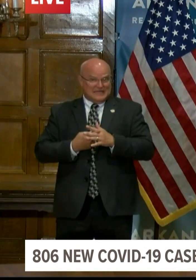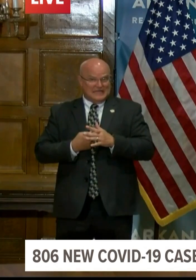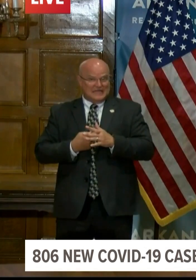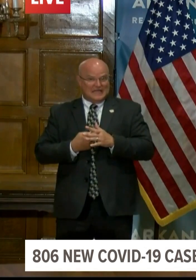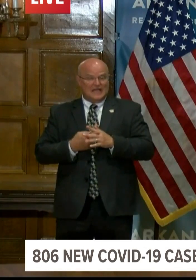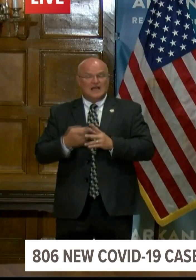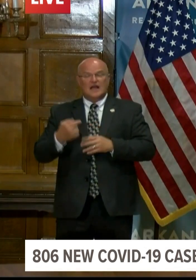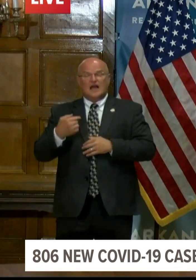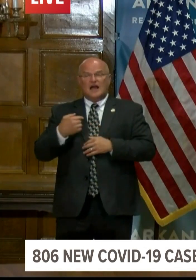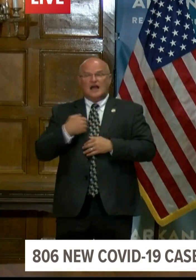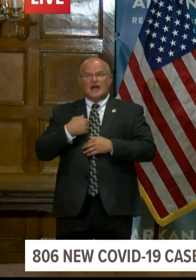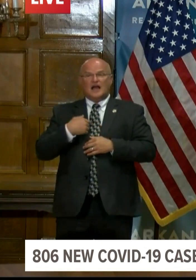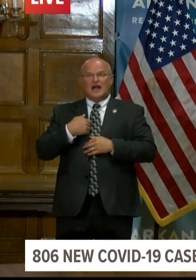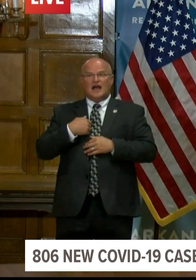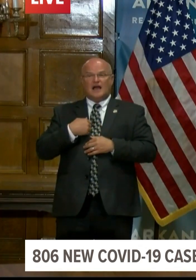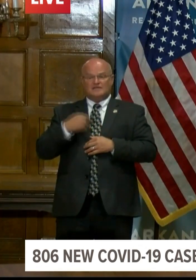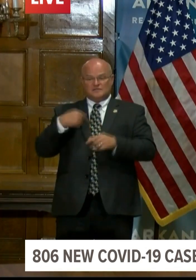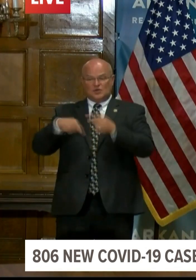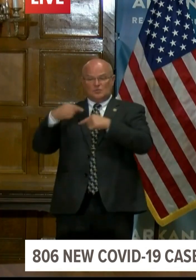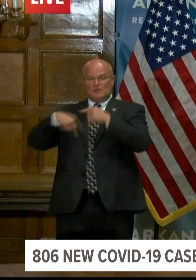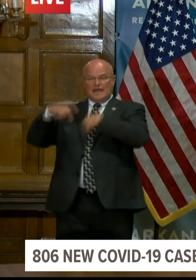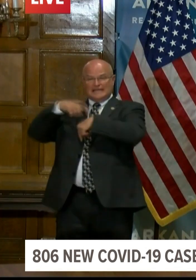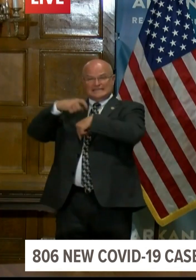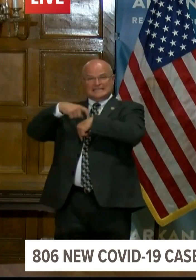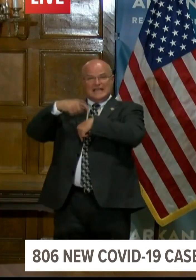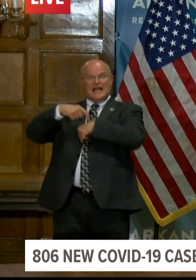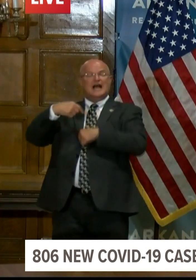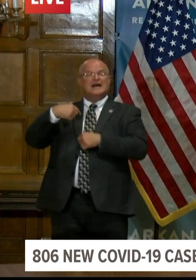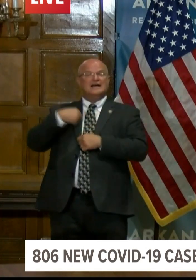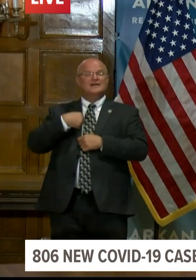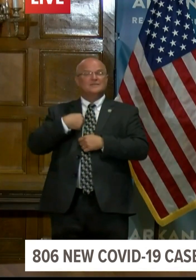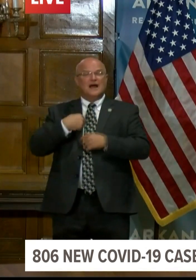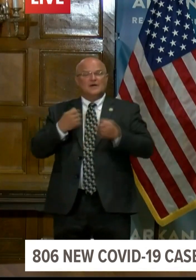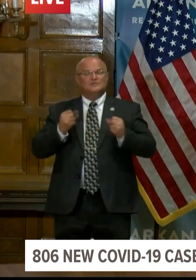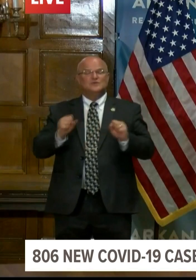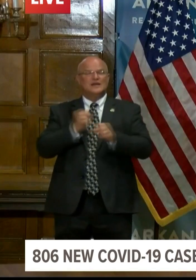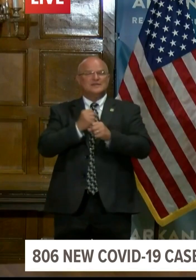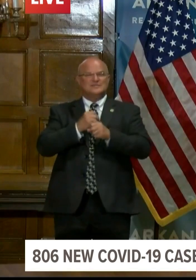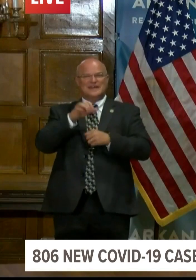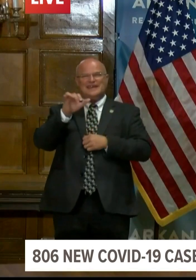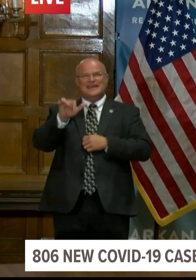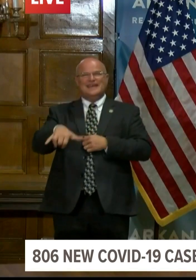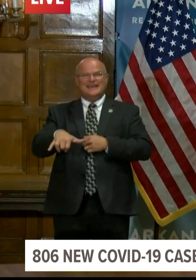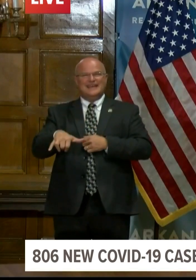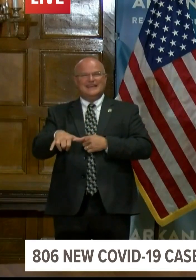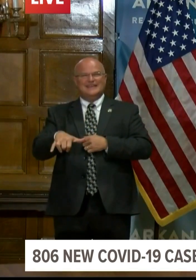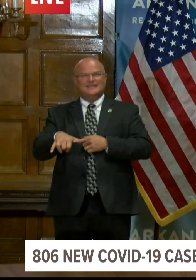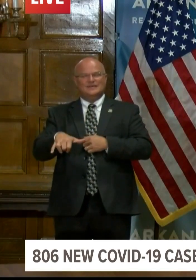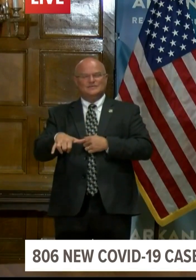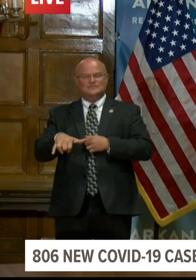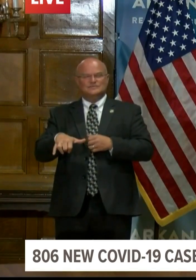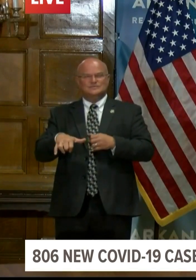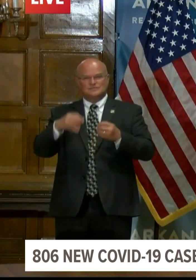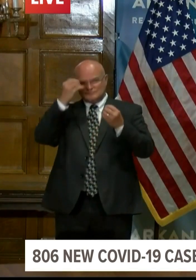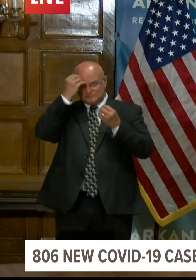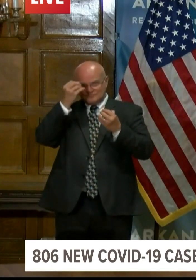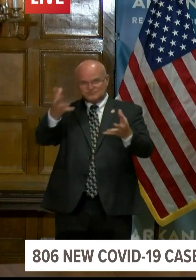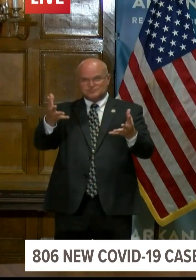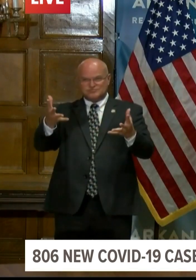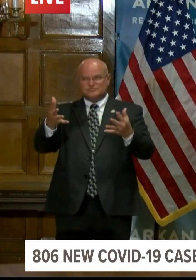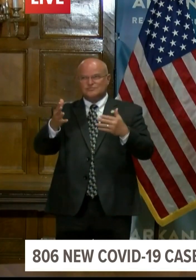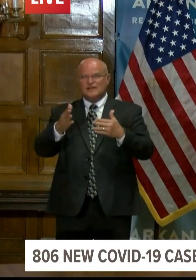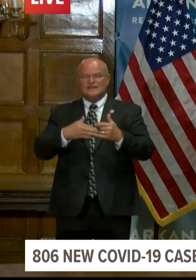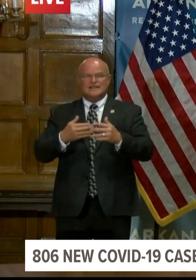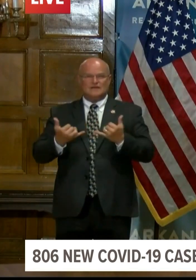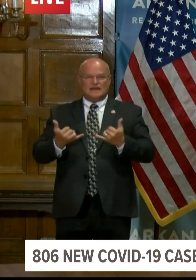this. If I were to go back in time, I would try and make that engagement even more intense than